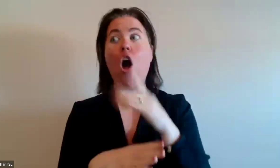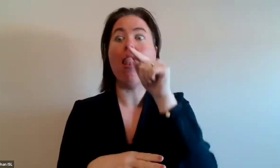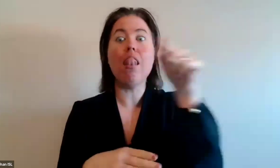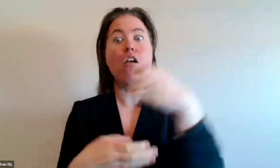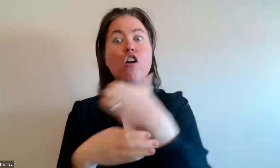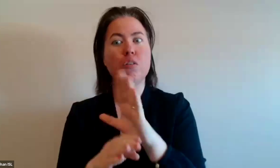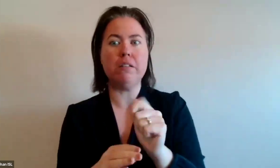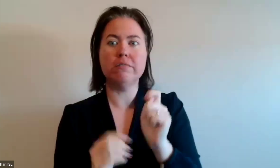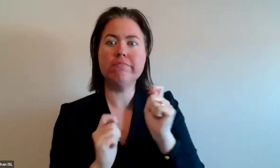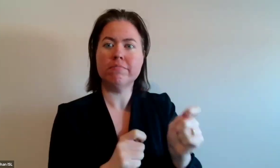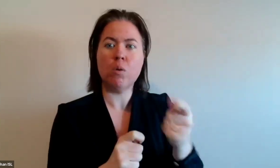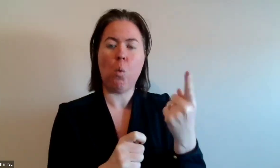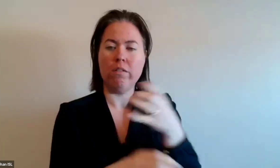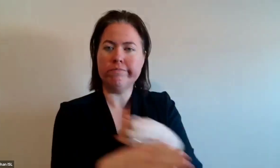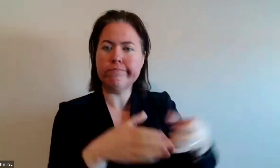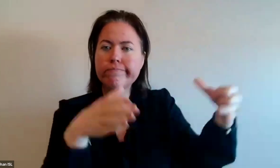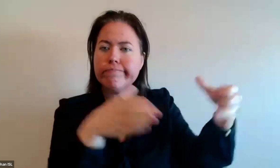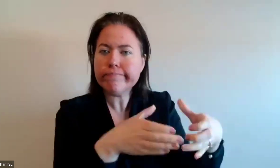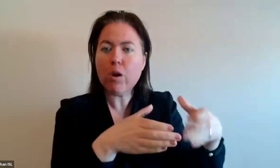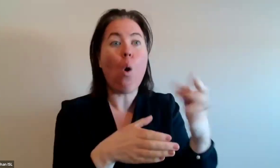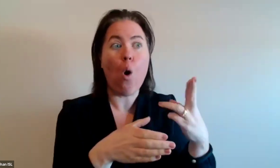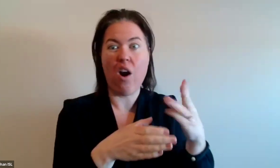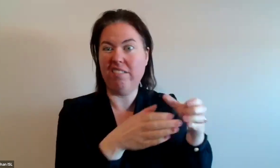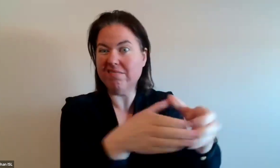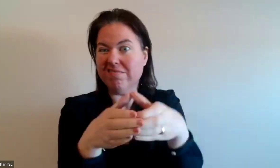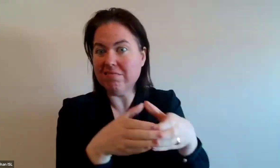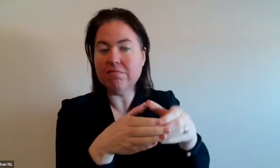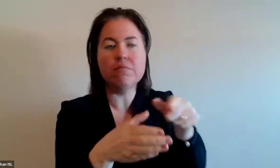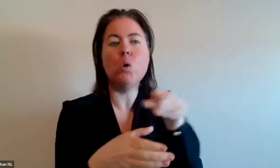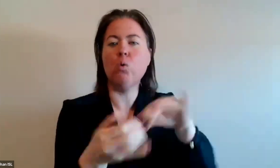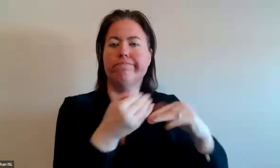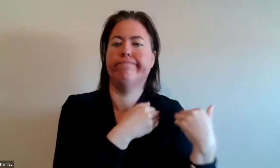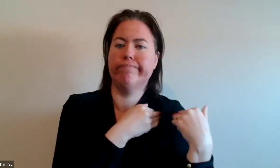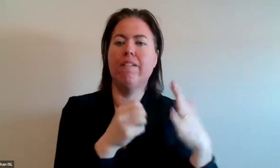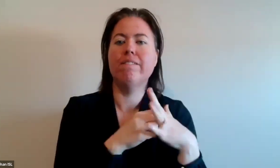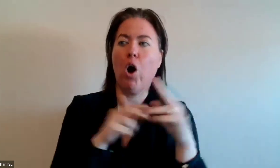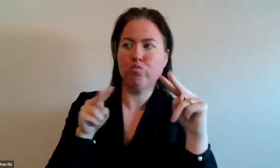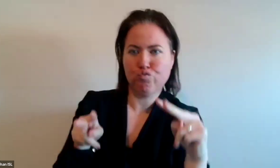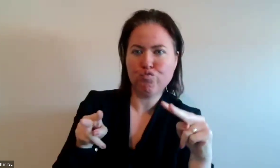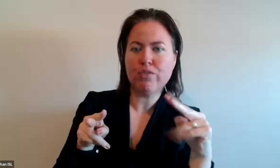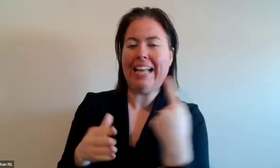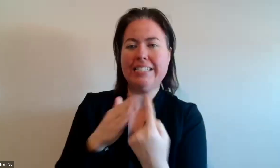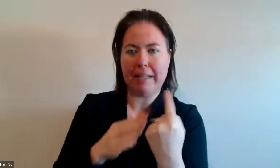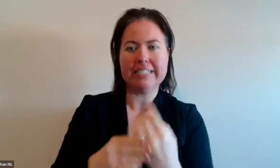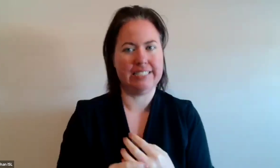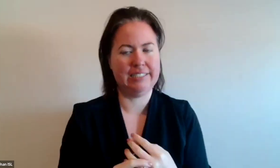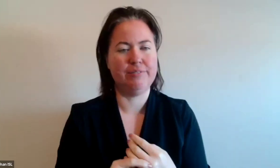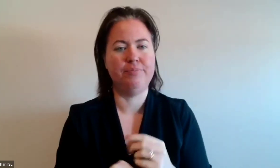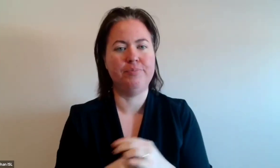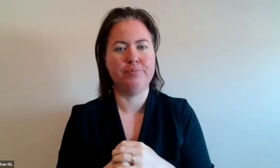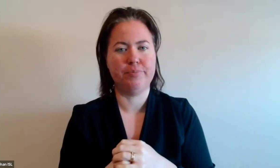to nominate an entity or entities within the state that will be an independent monitor.